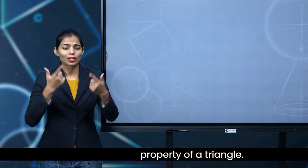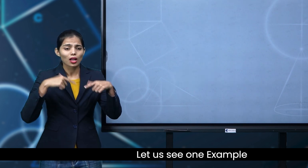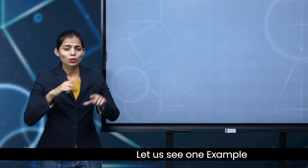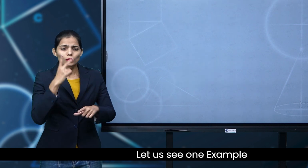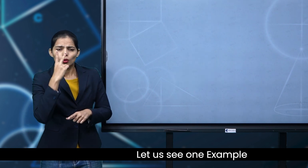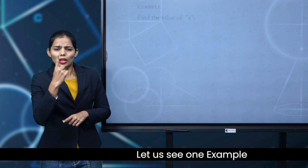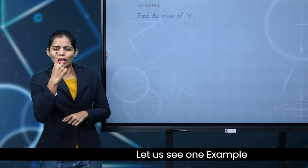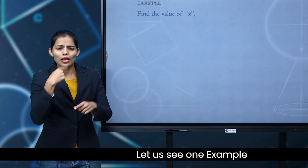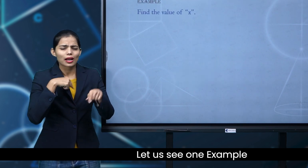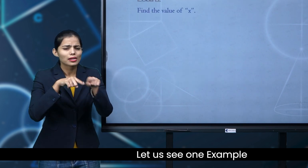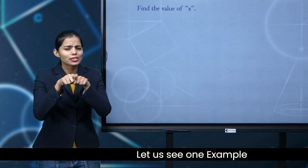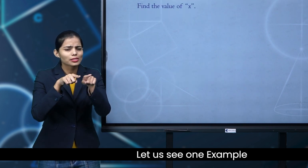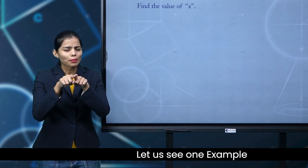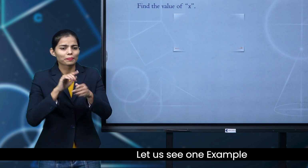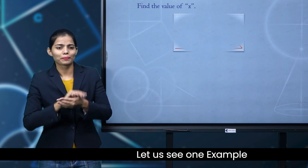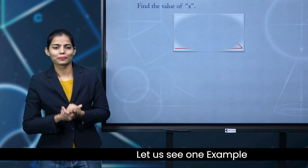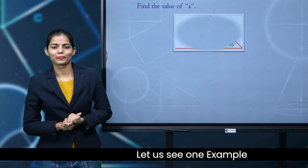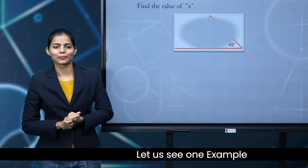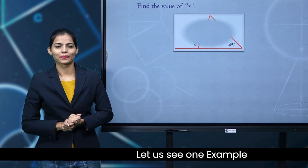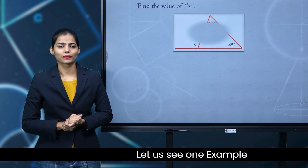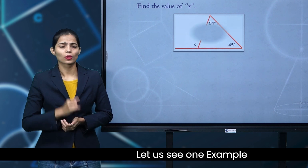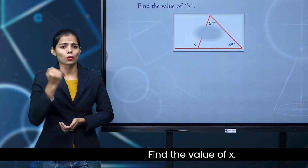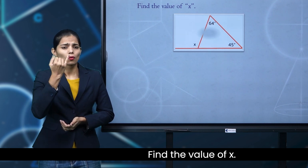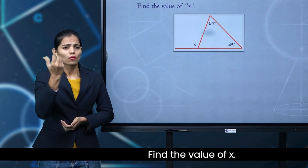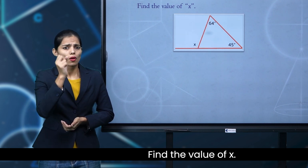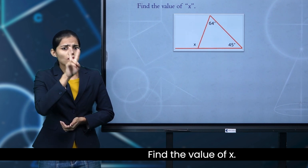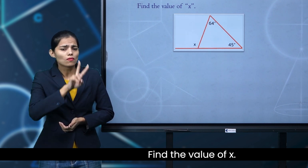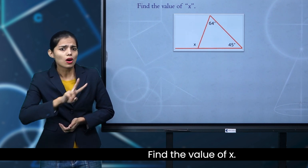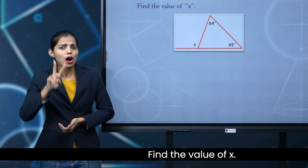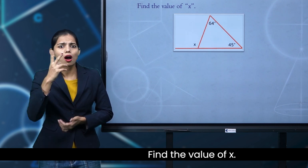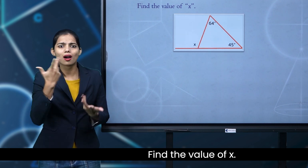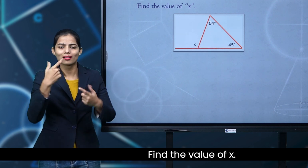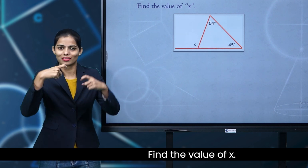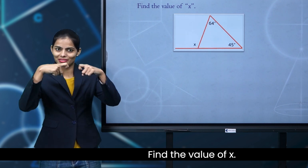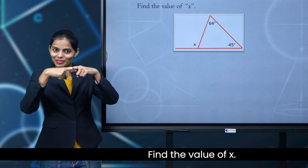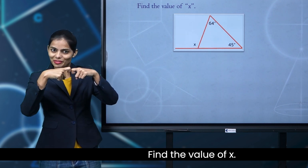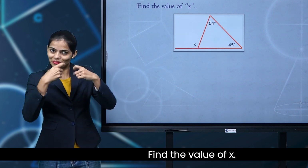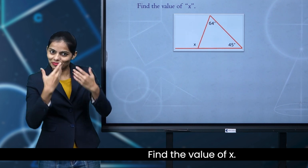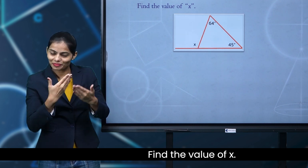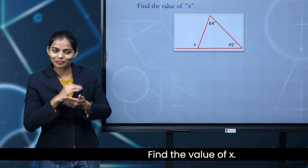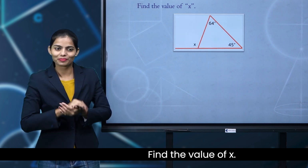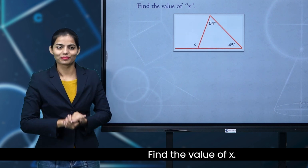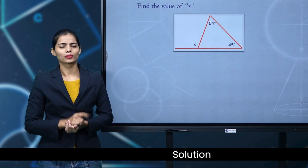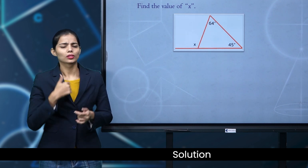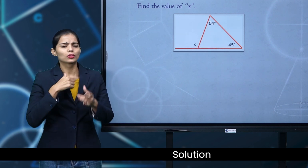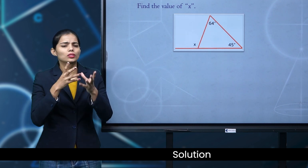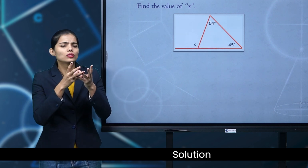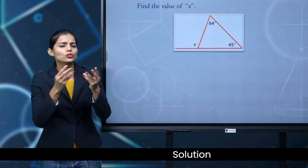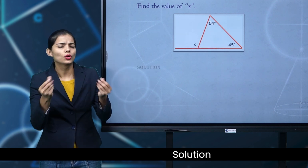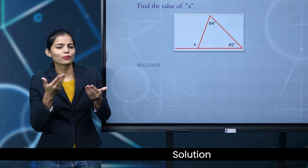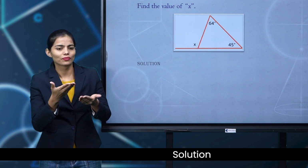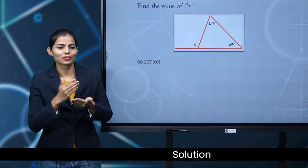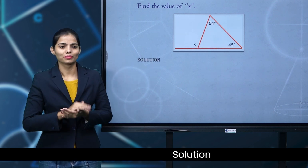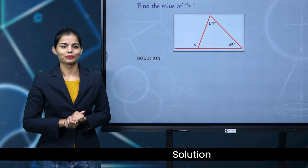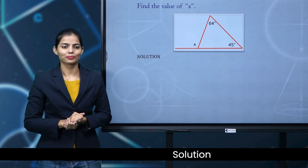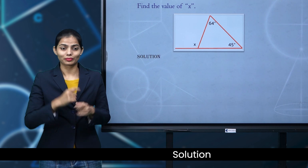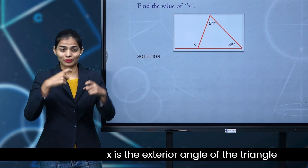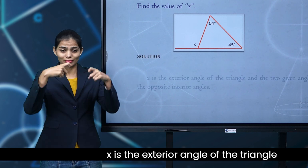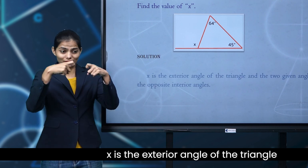Let us see one example. Find the value of x. Solution: x